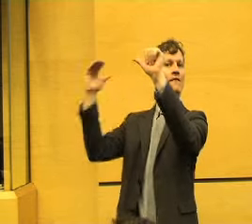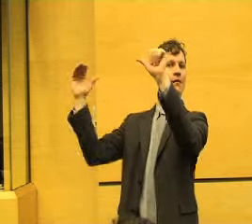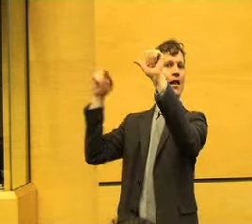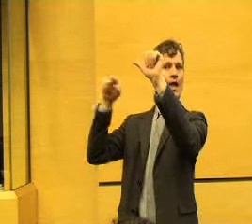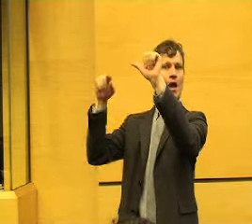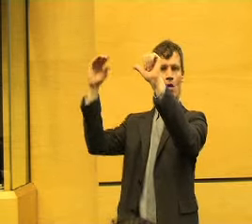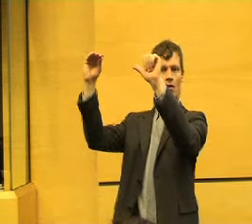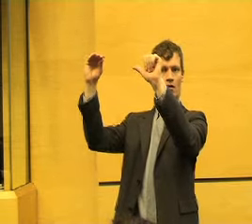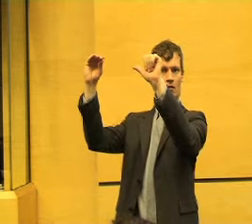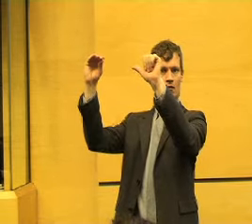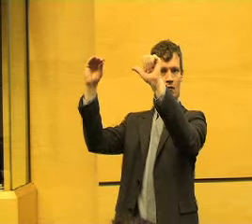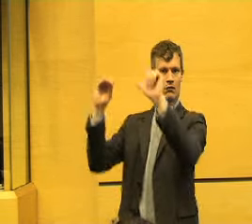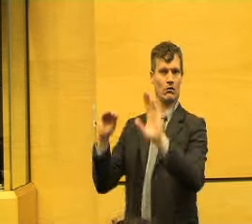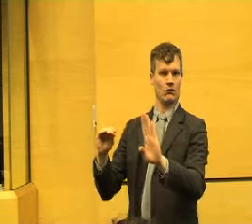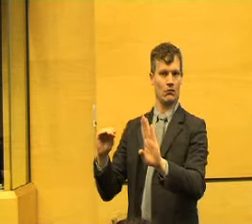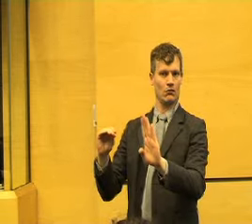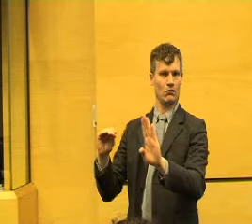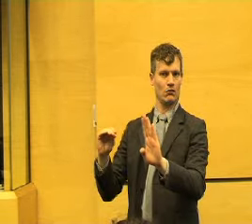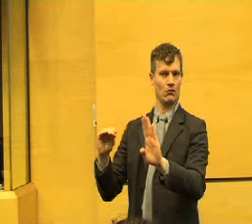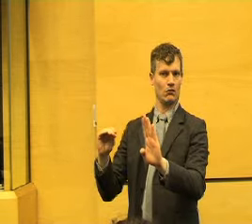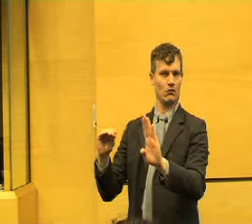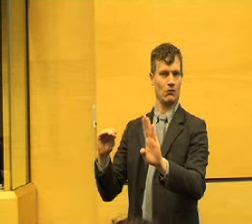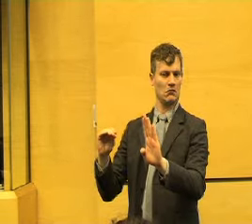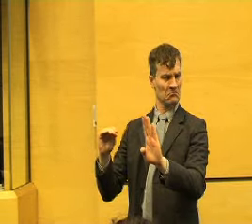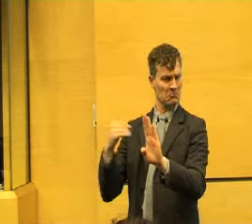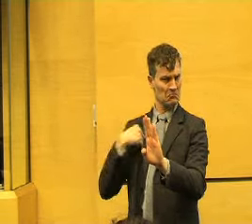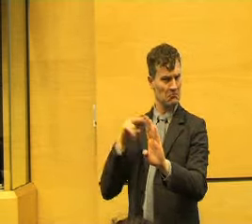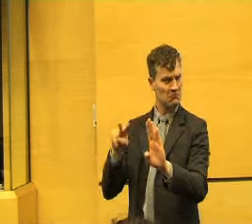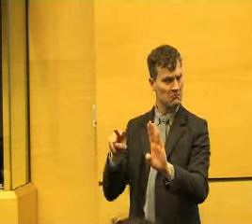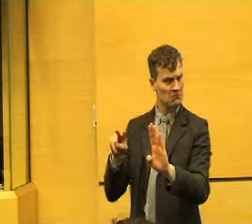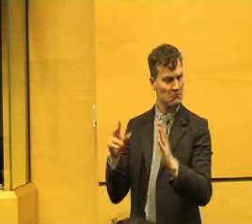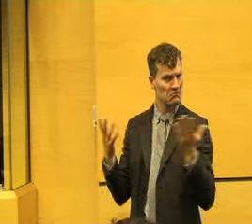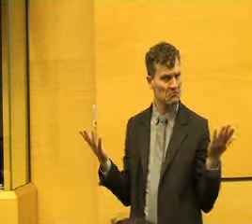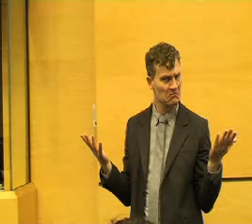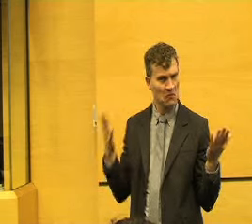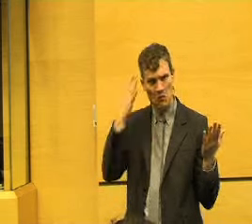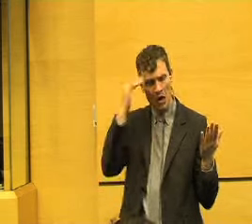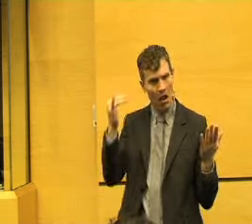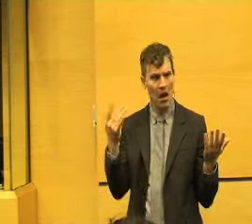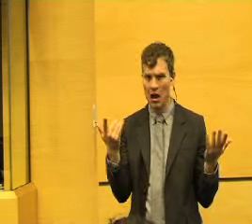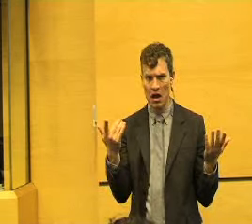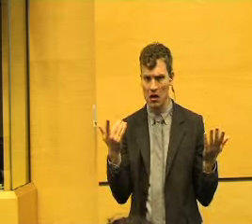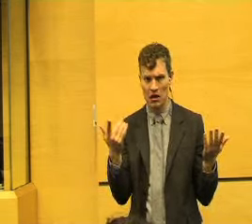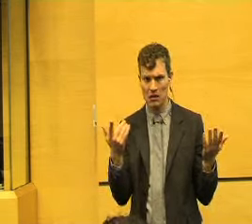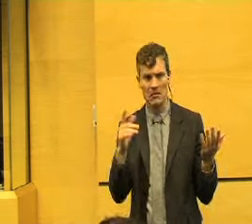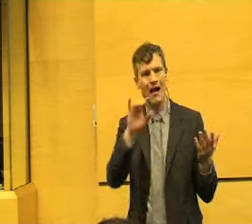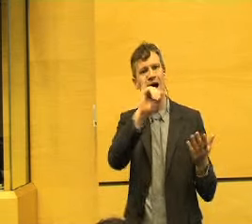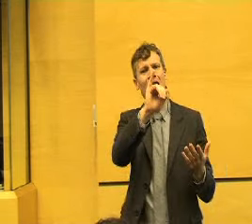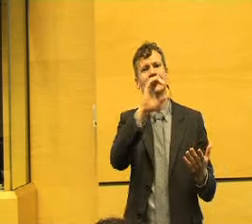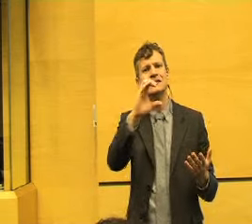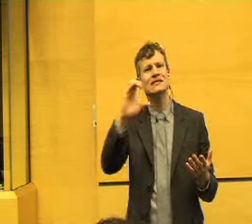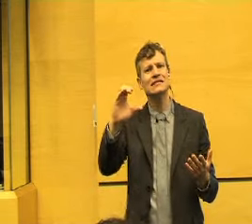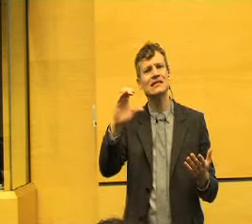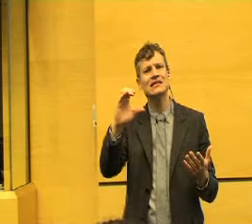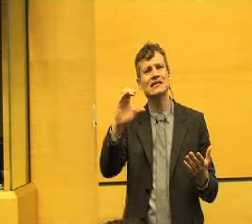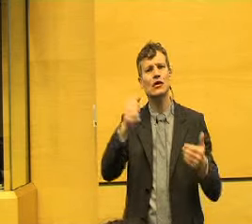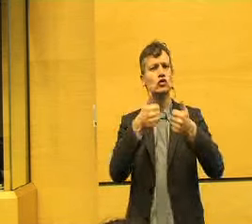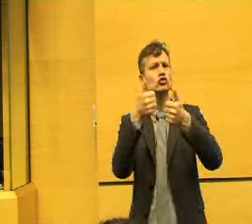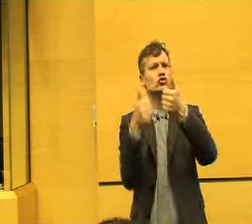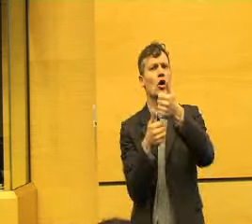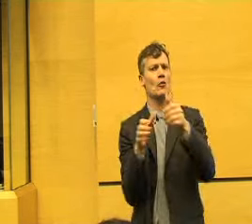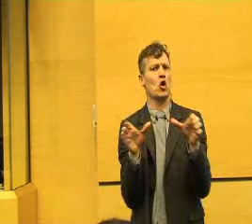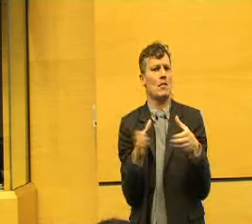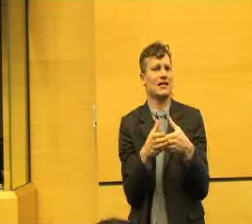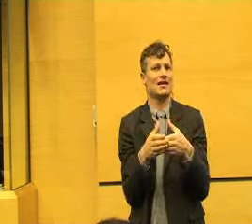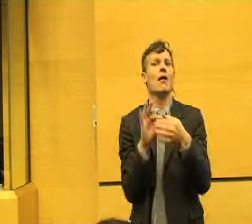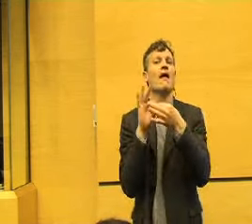planning to address the recommendations by the ICC subcommittee on accreditation and strengthen the